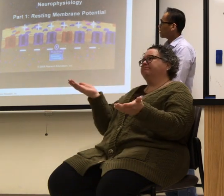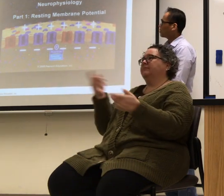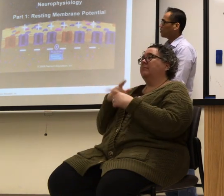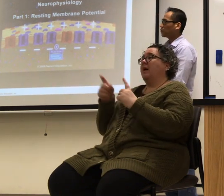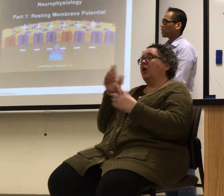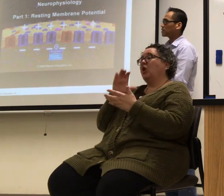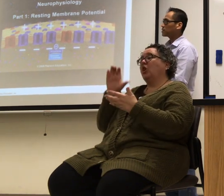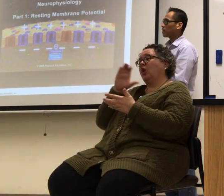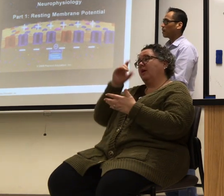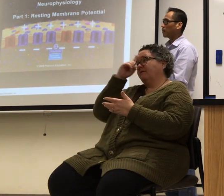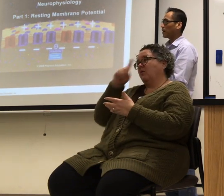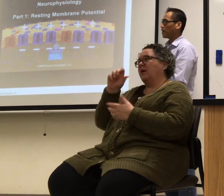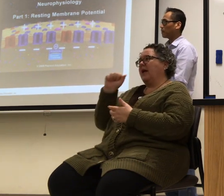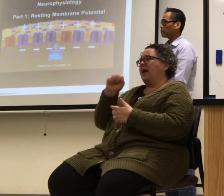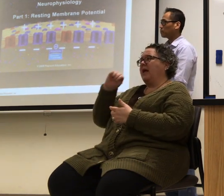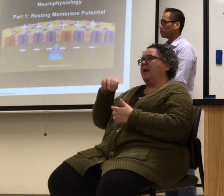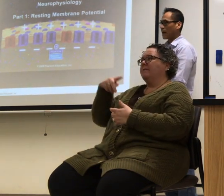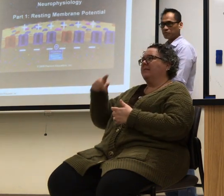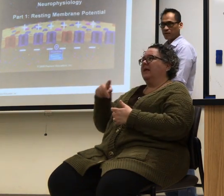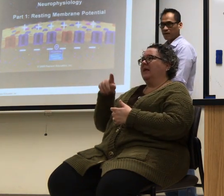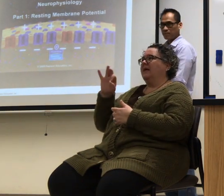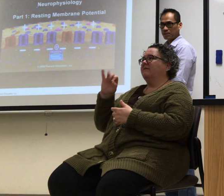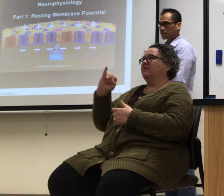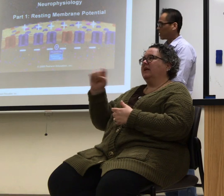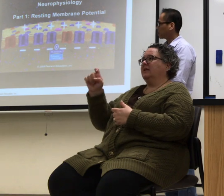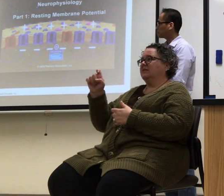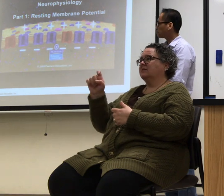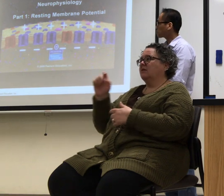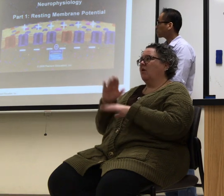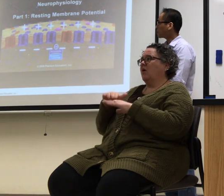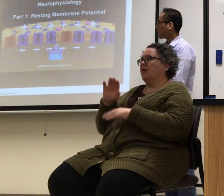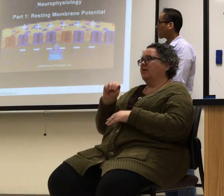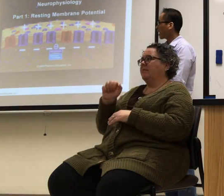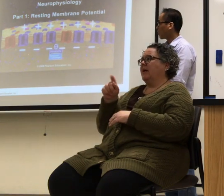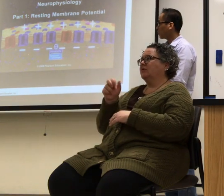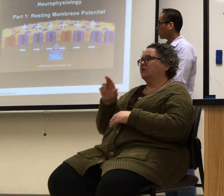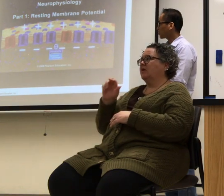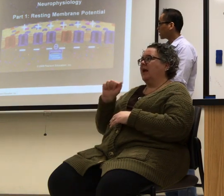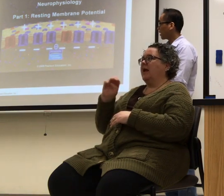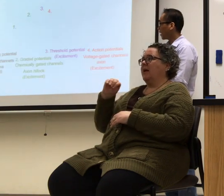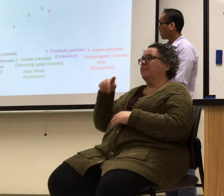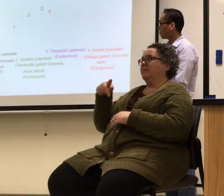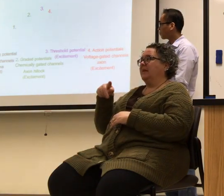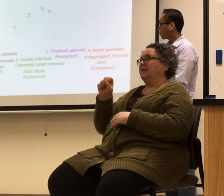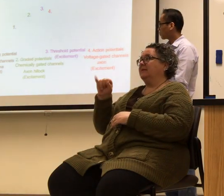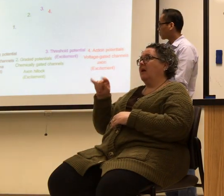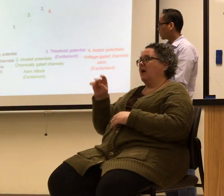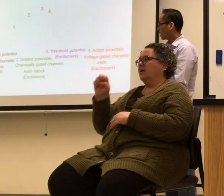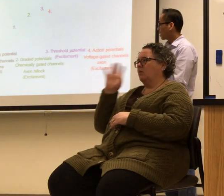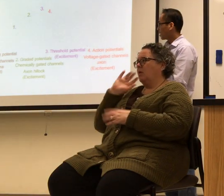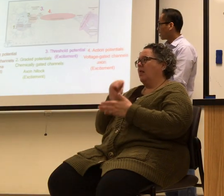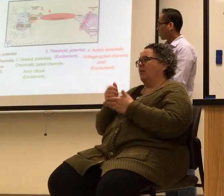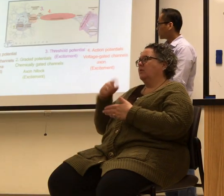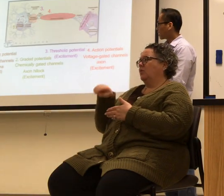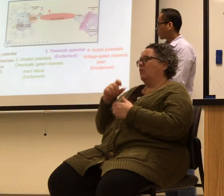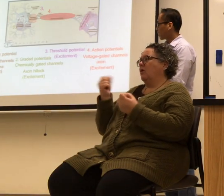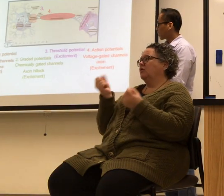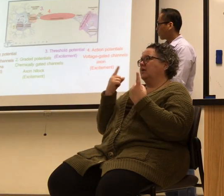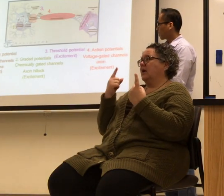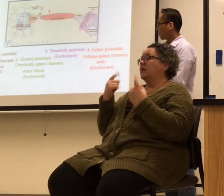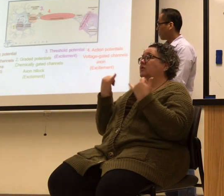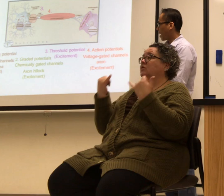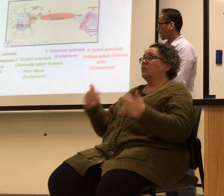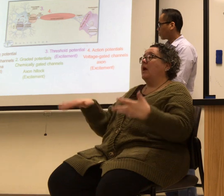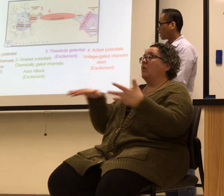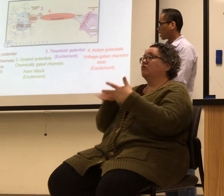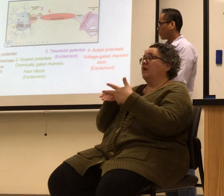as an AMP flix on the Mastering AMP site. That can help you understand that. I want to take a break,